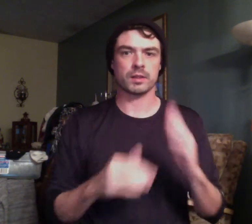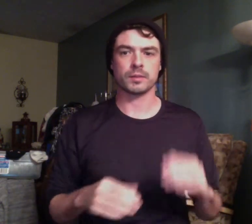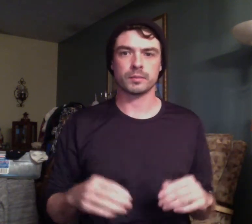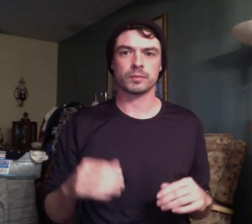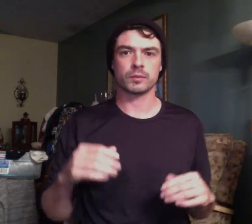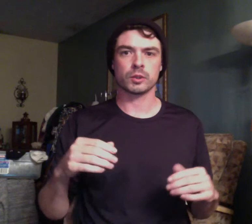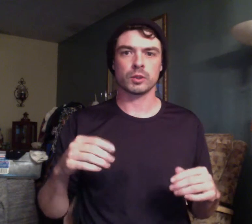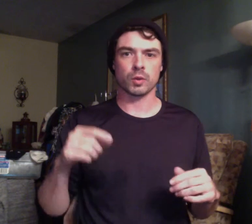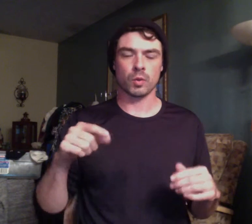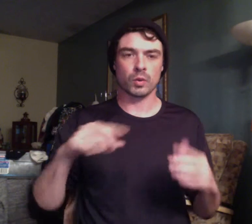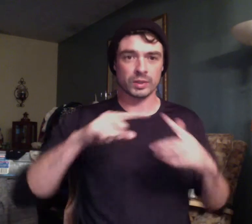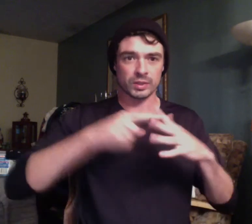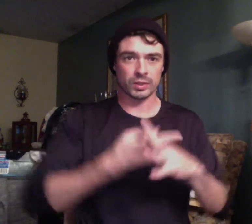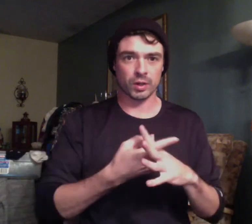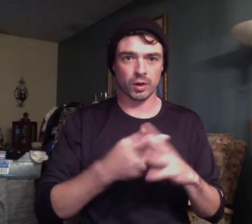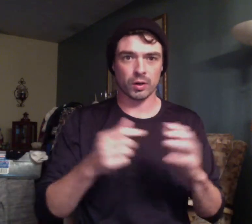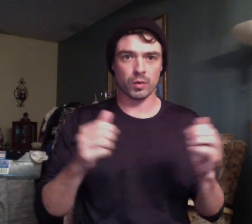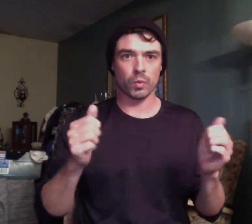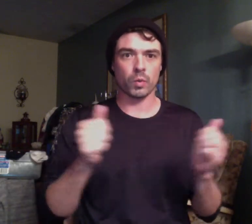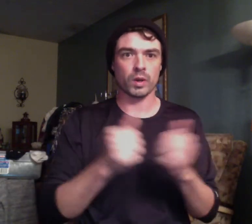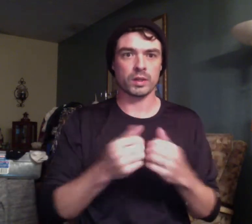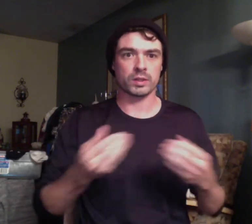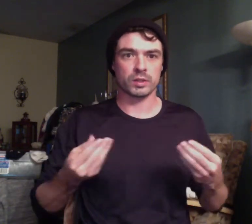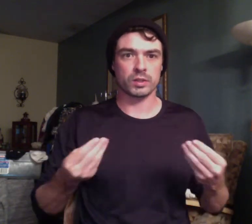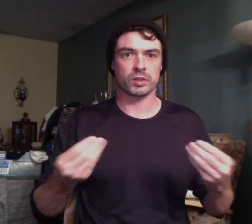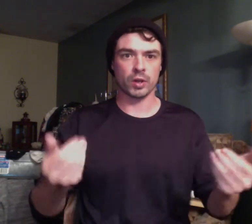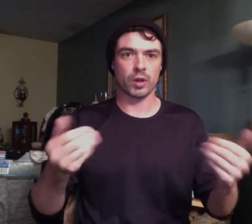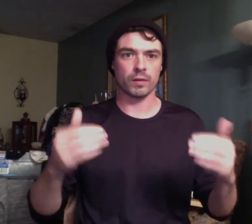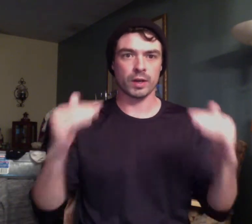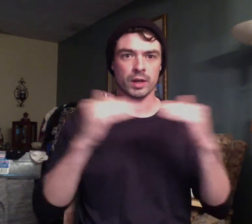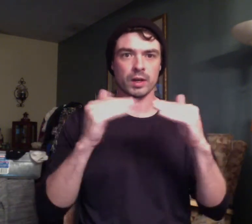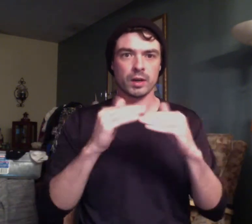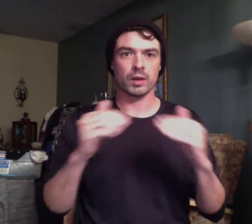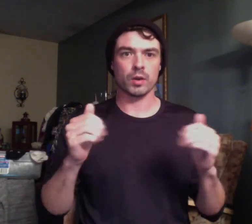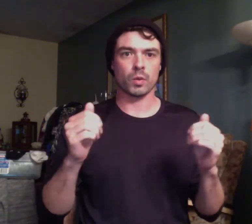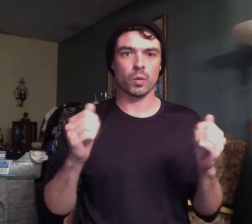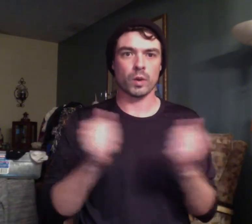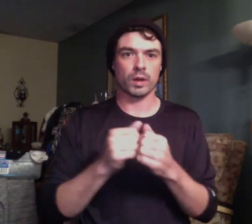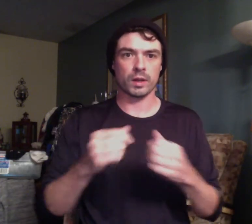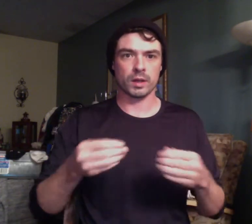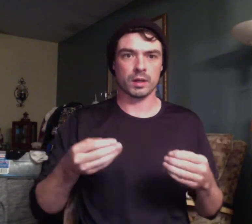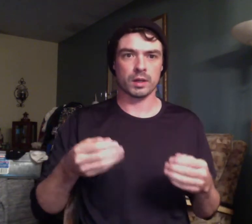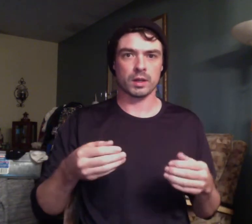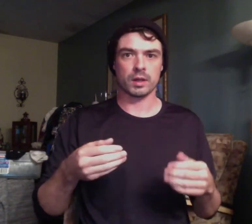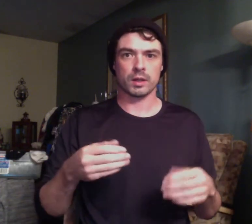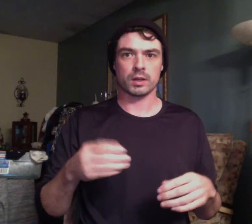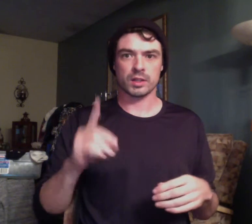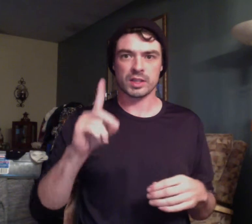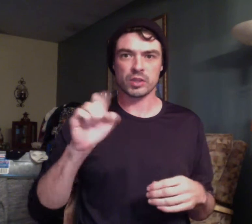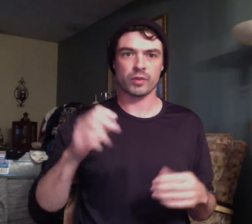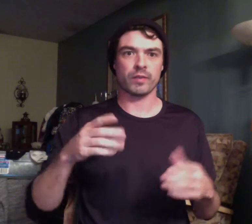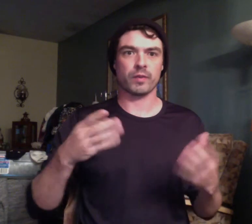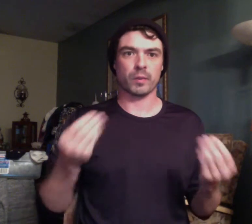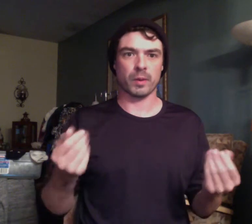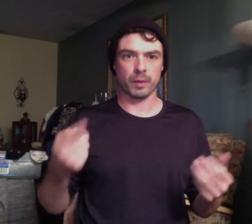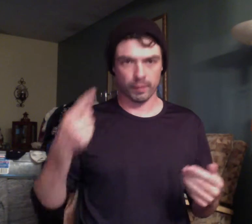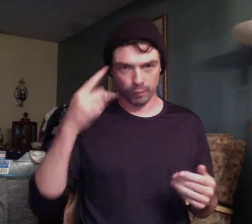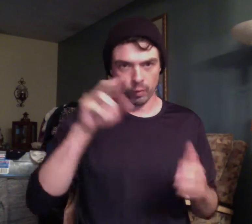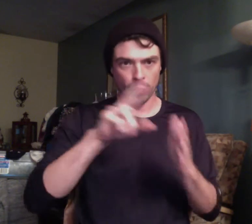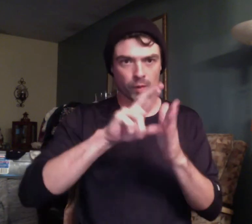begin by solving equations with the distributive property, just as a bit of a review for you, and then we'll work